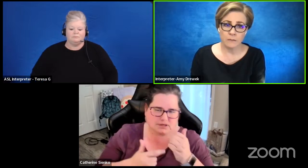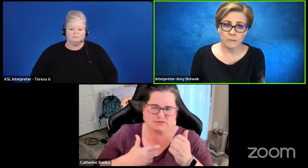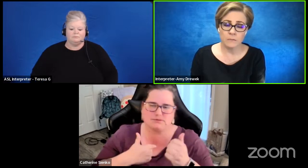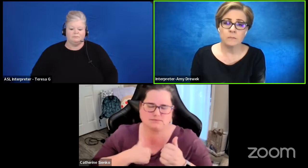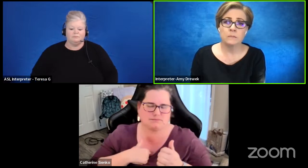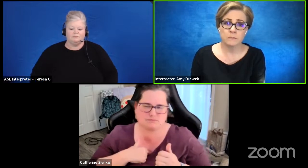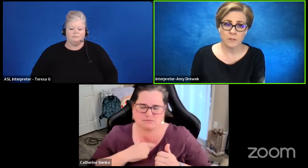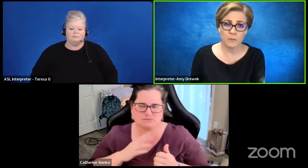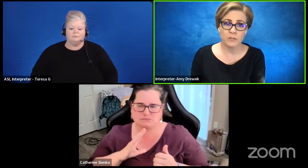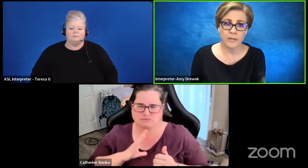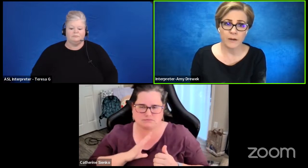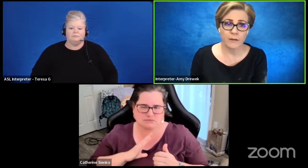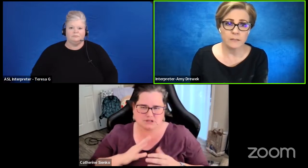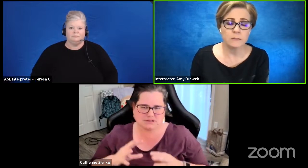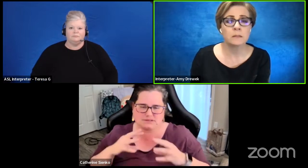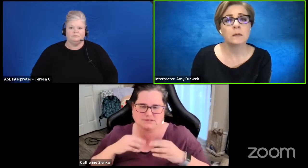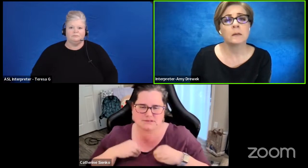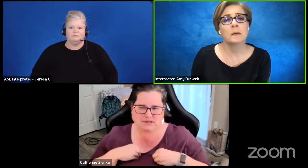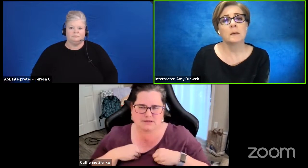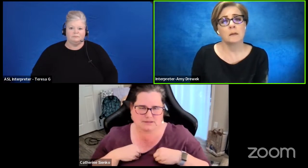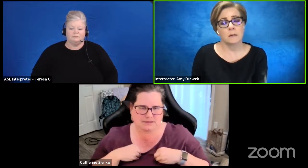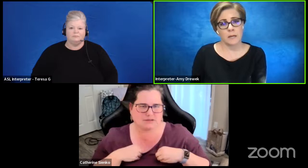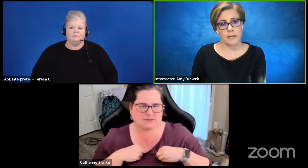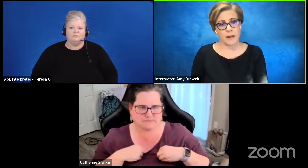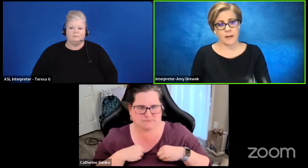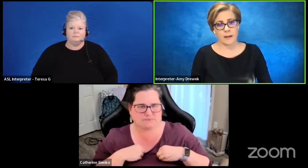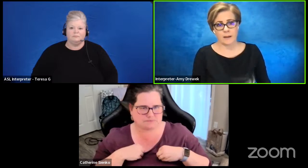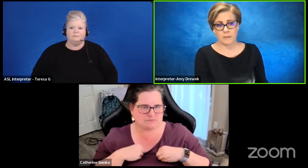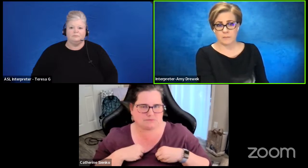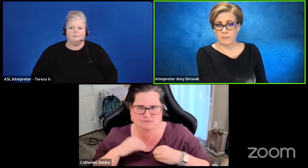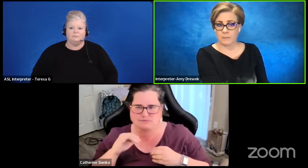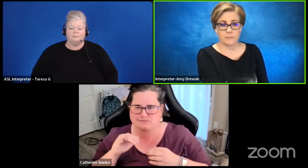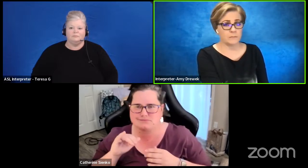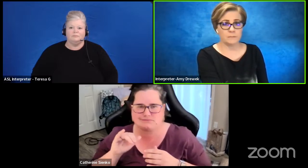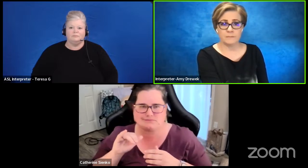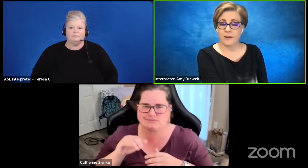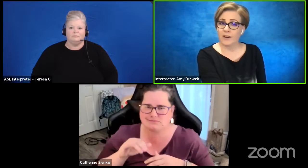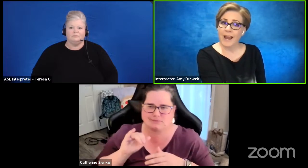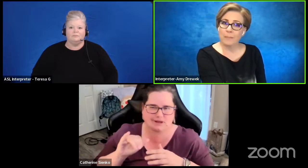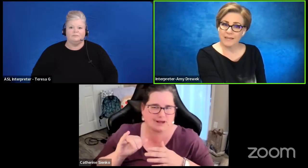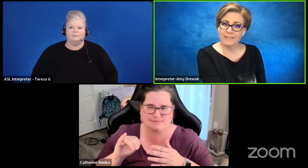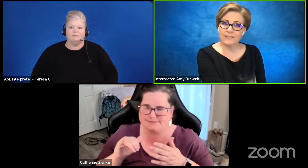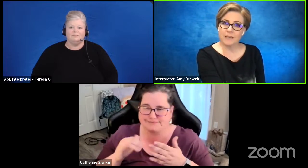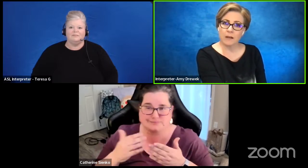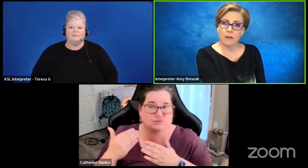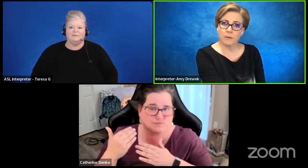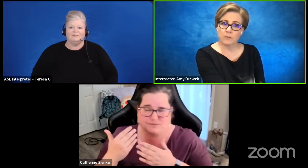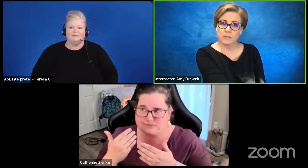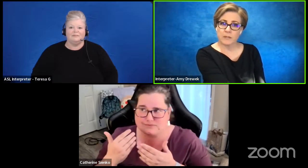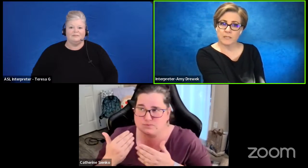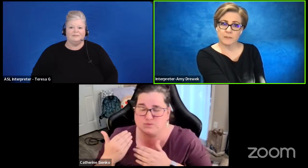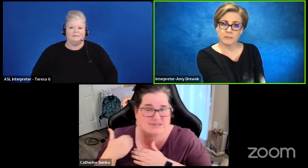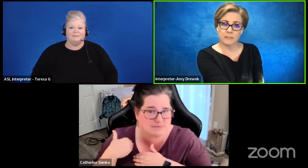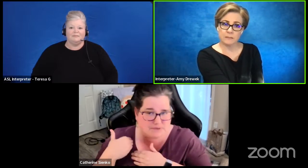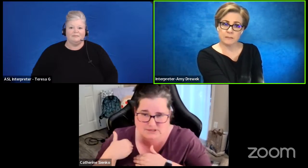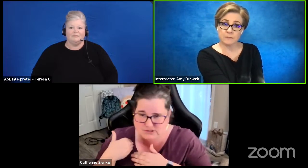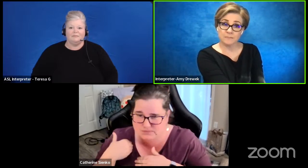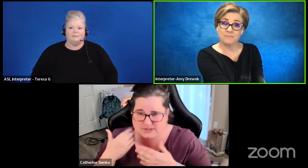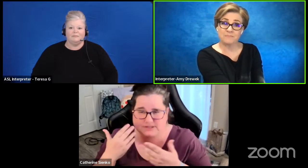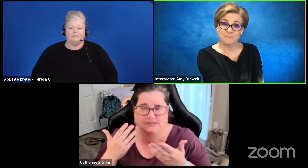Seeing and hearing none, the motion carries. And I am very happy to take on